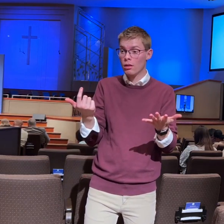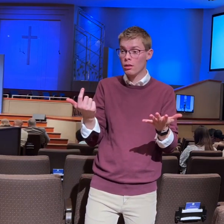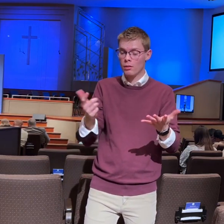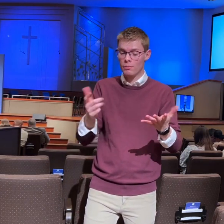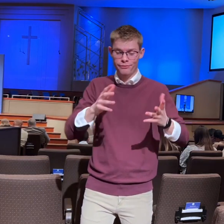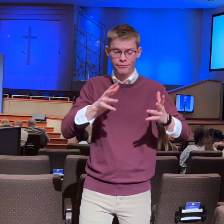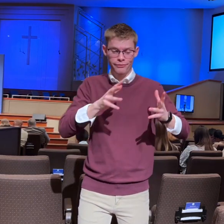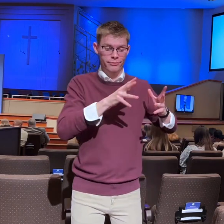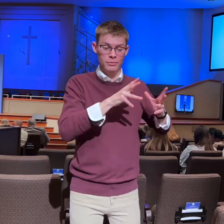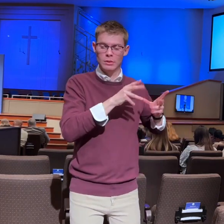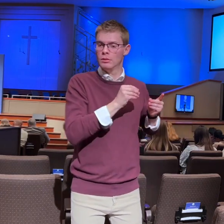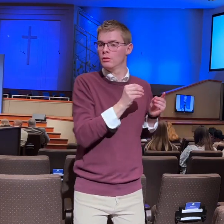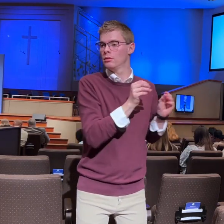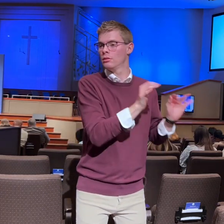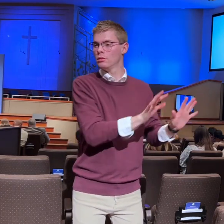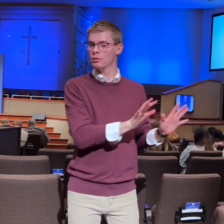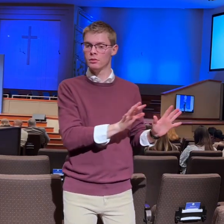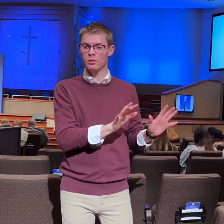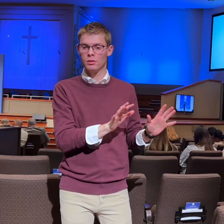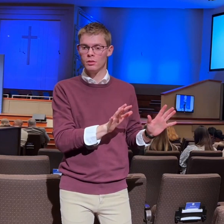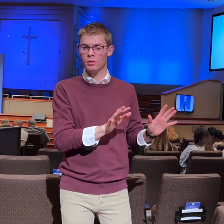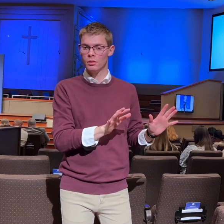receive him not into your house